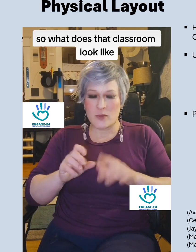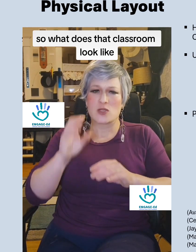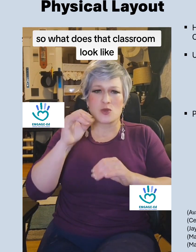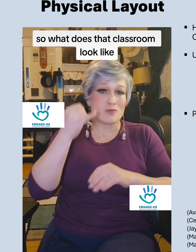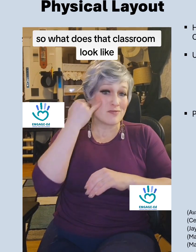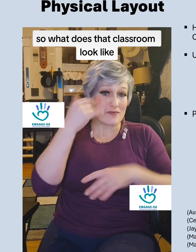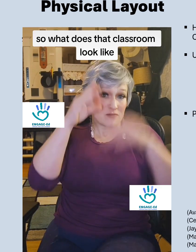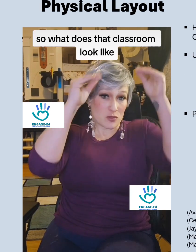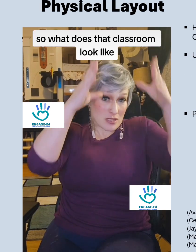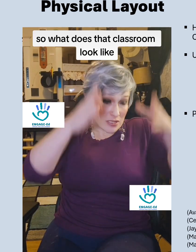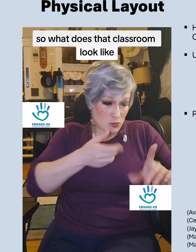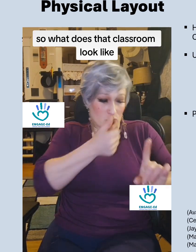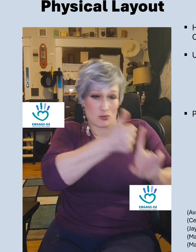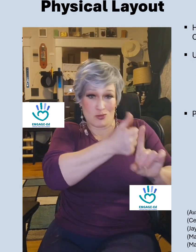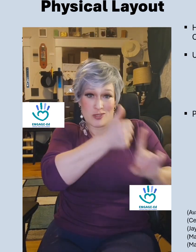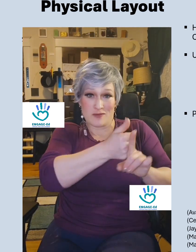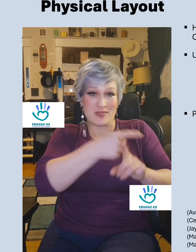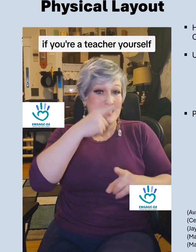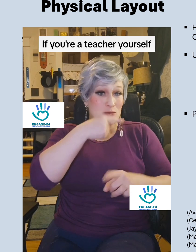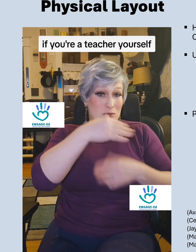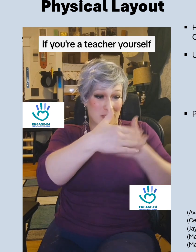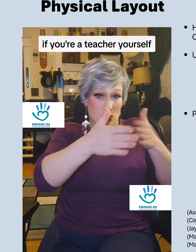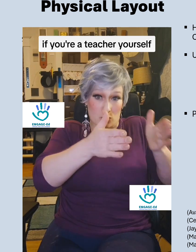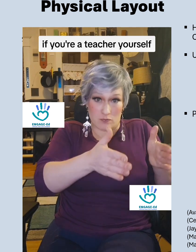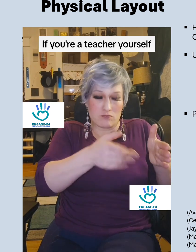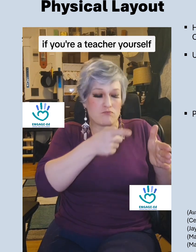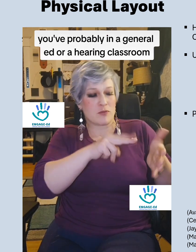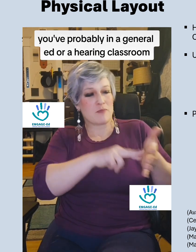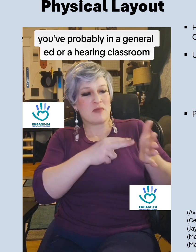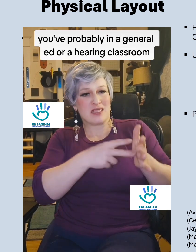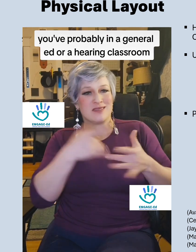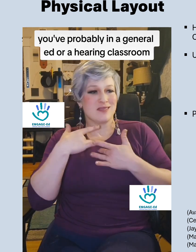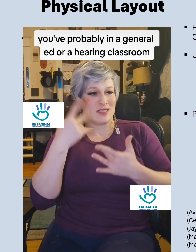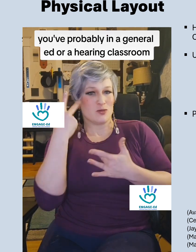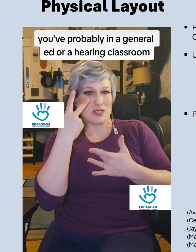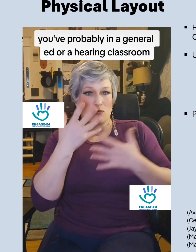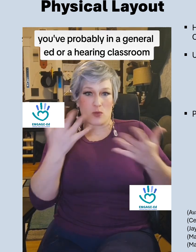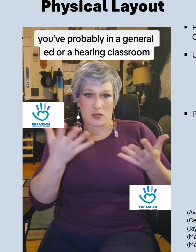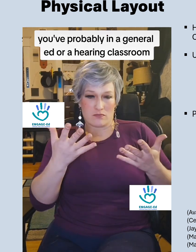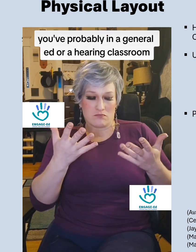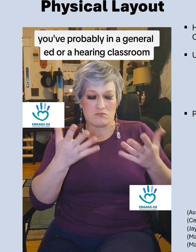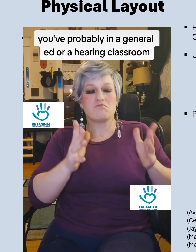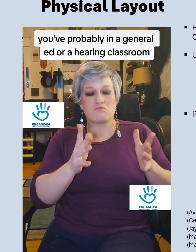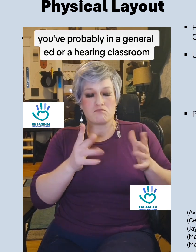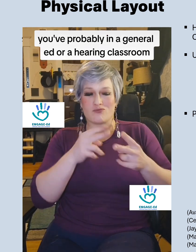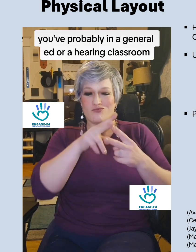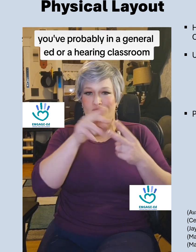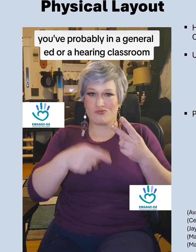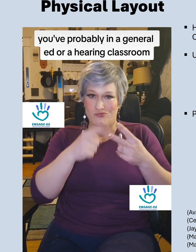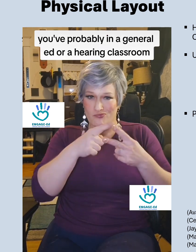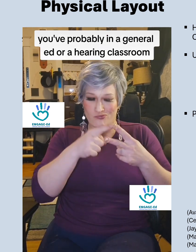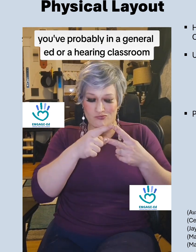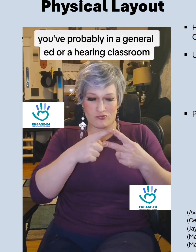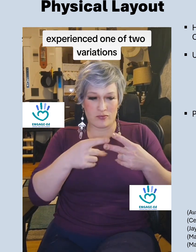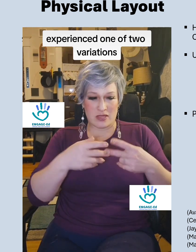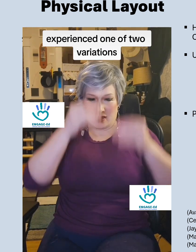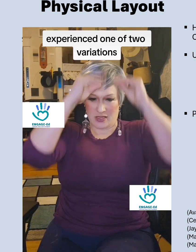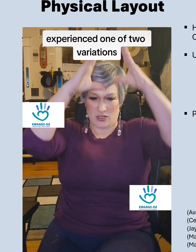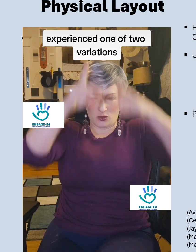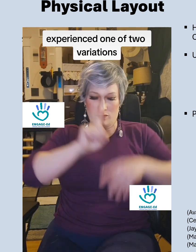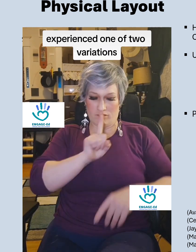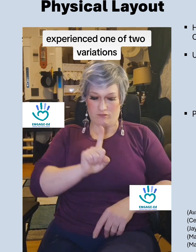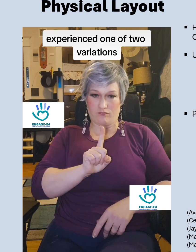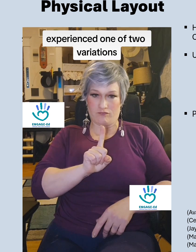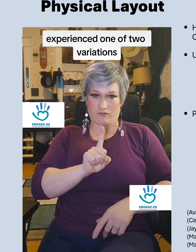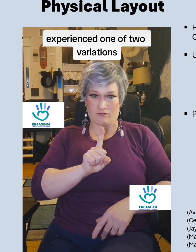So what does that classroom look like? If you're a teacher yourself, you've probably, in a general ed or a hearing classroom, experienced